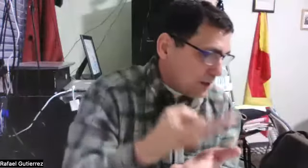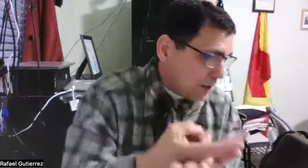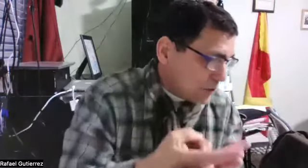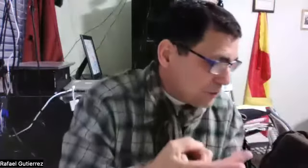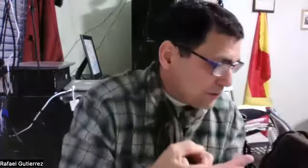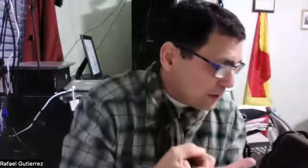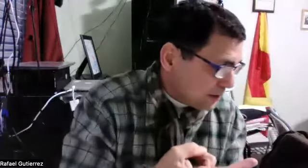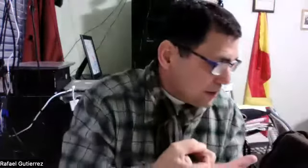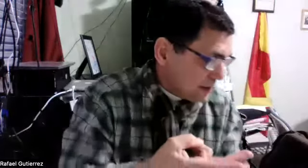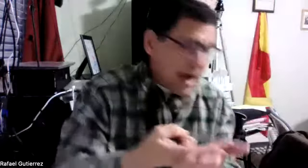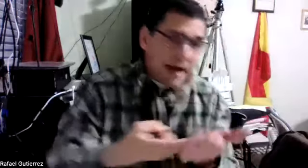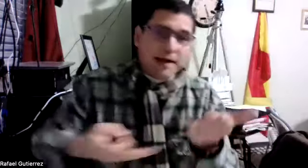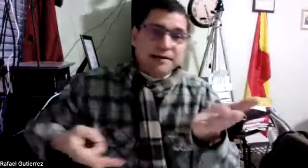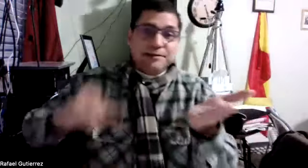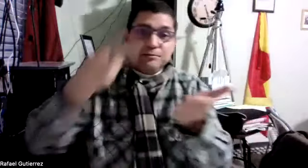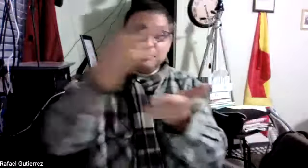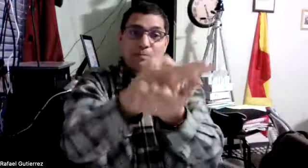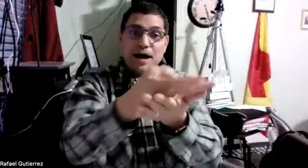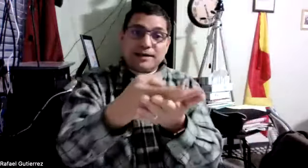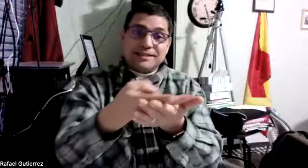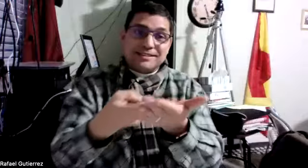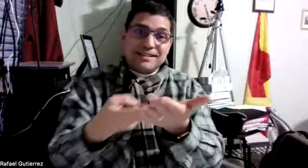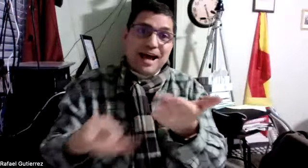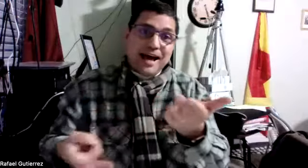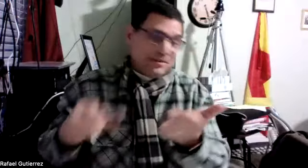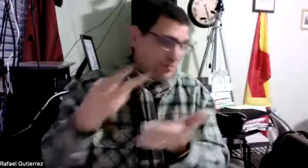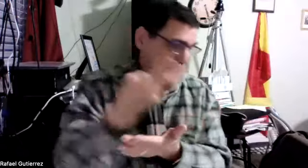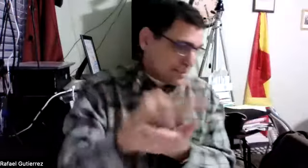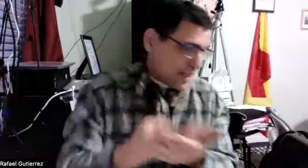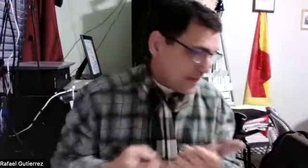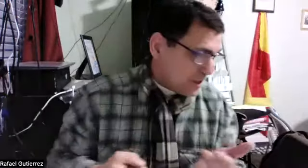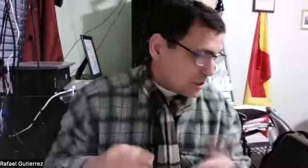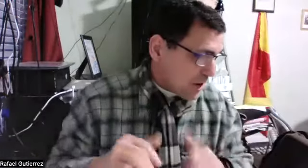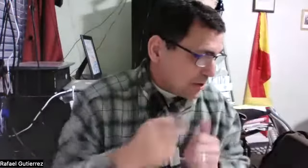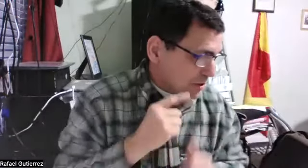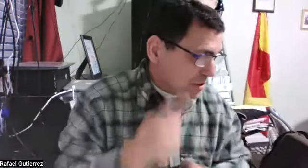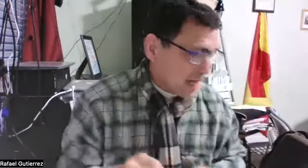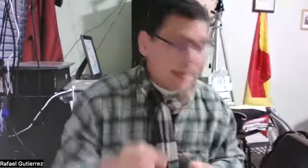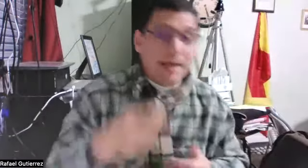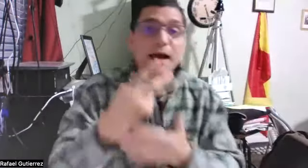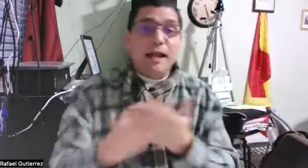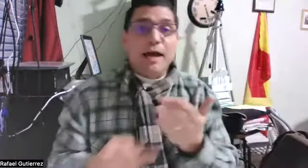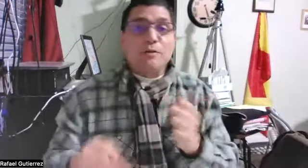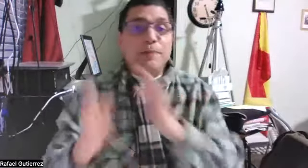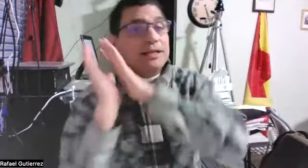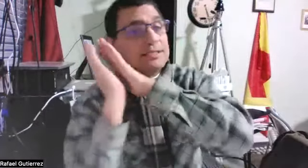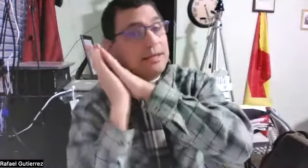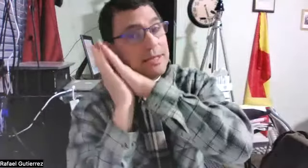how you move it? Back, move it back, slide, slide. So how do you say, like, bed is like this,